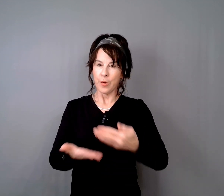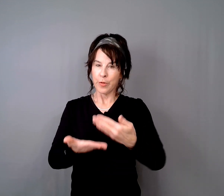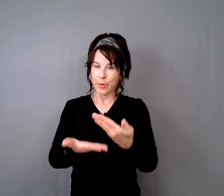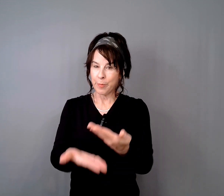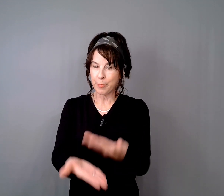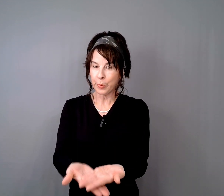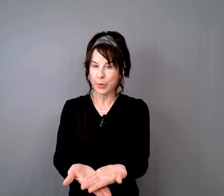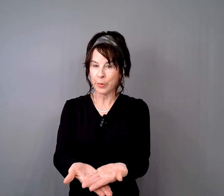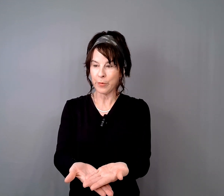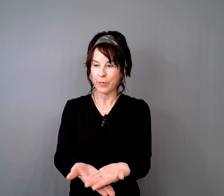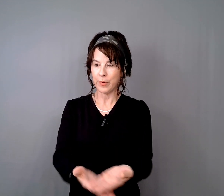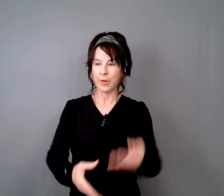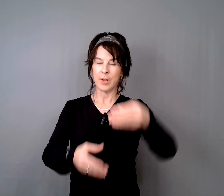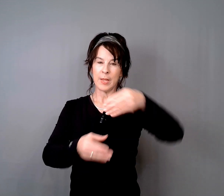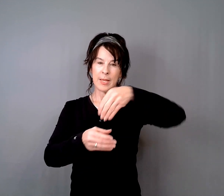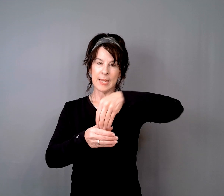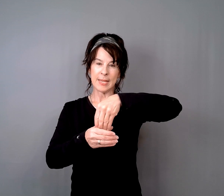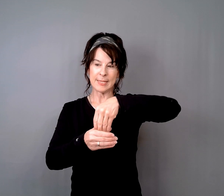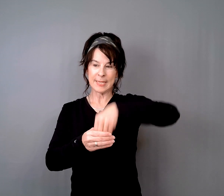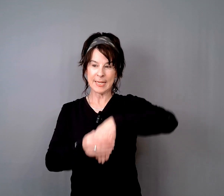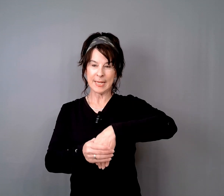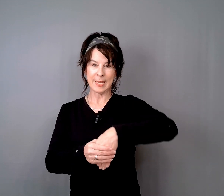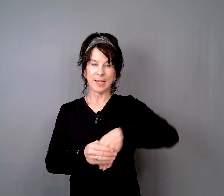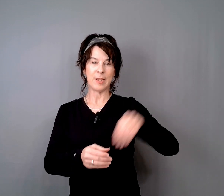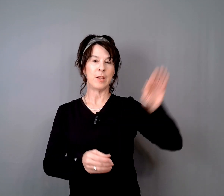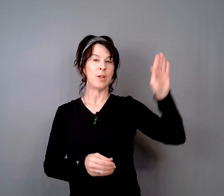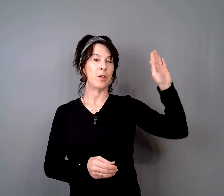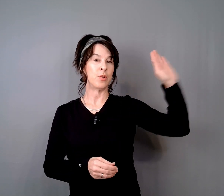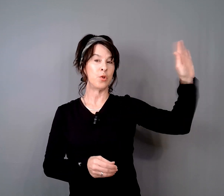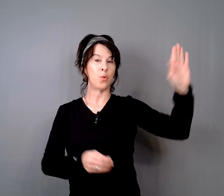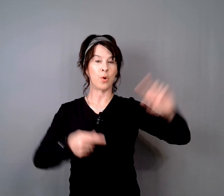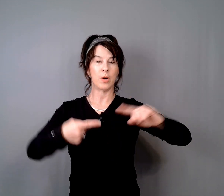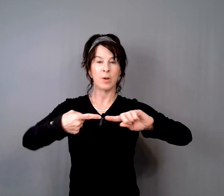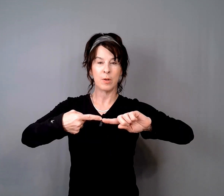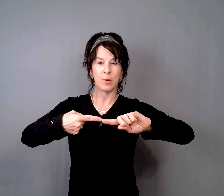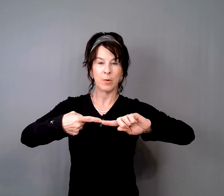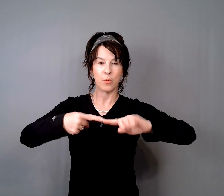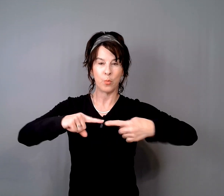The proof is in your wounds.